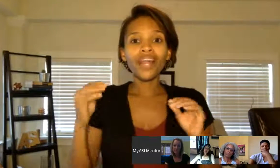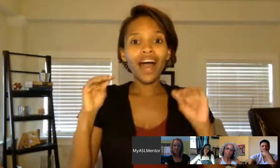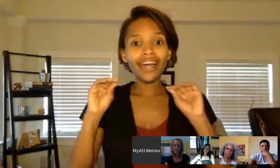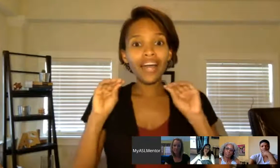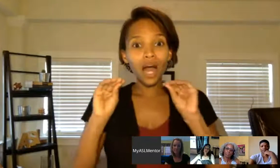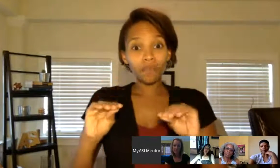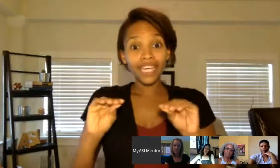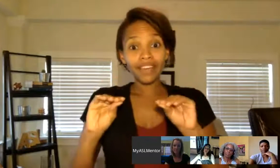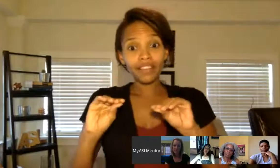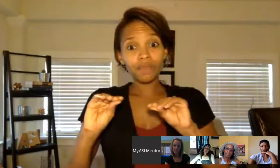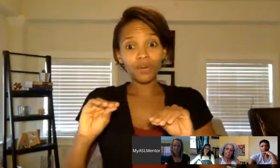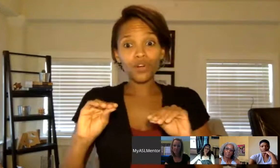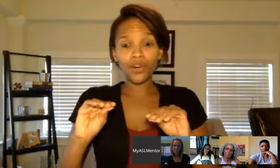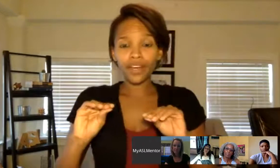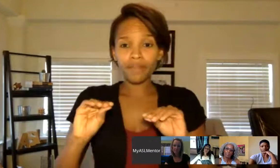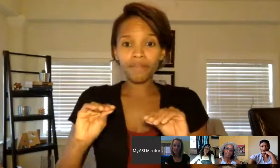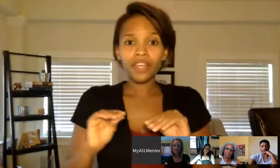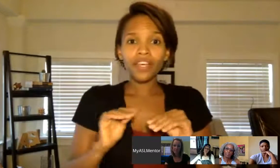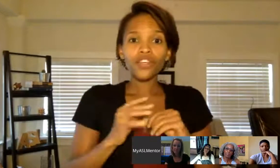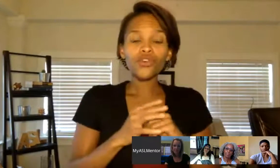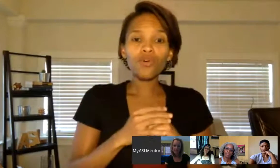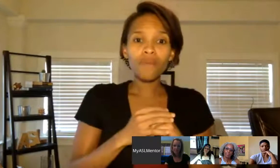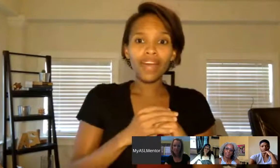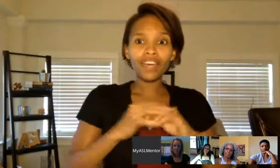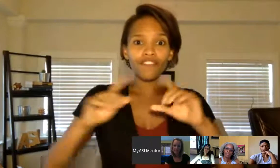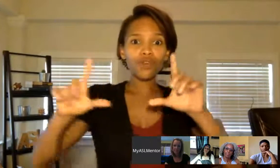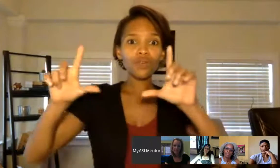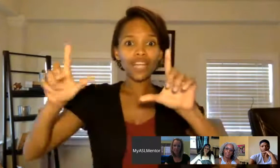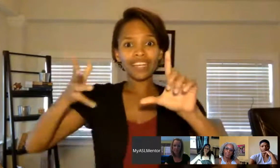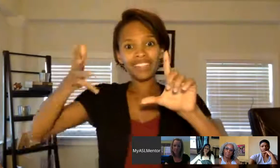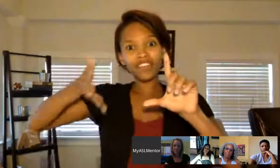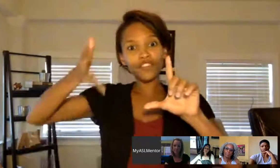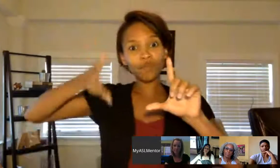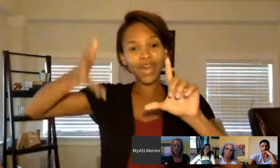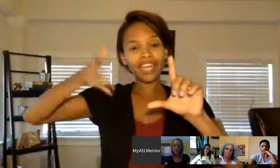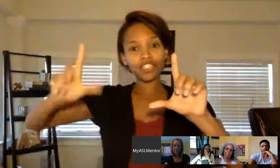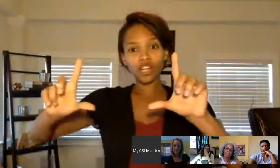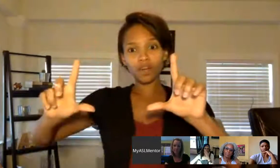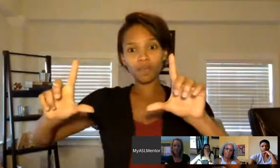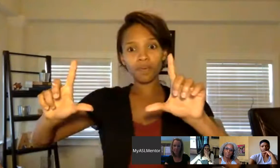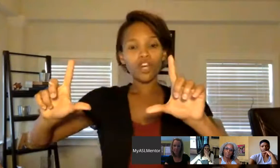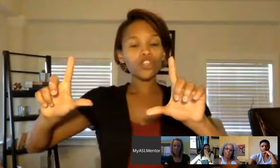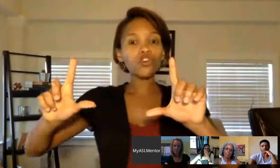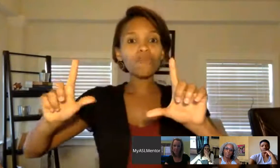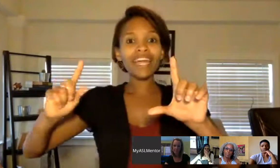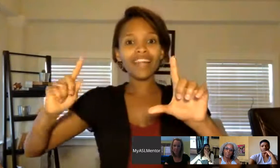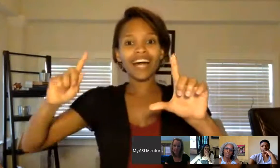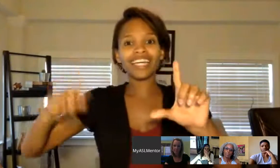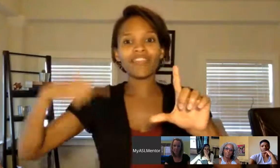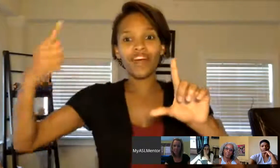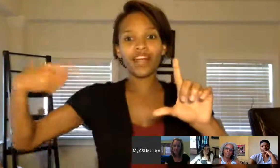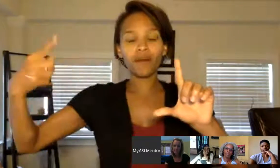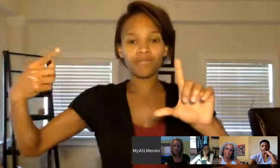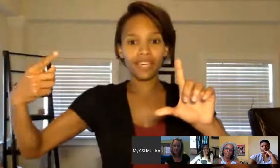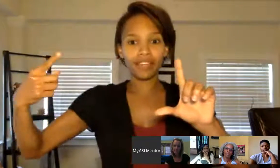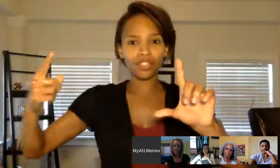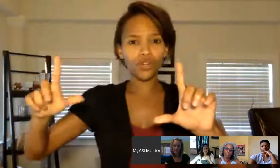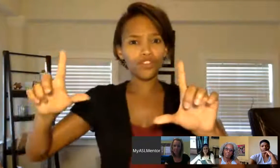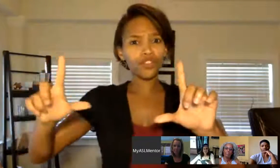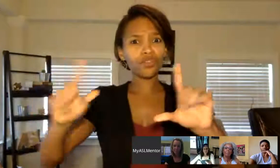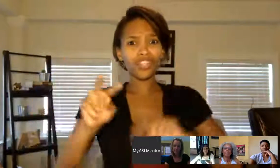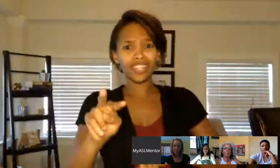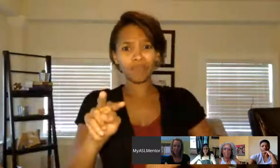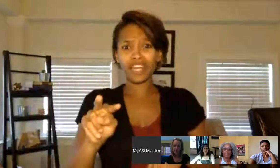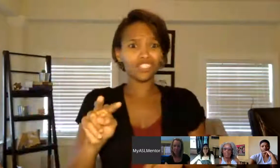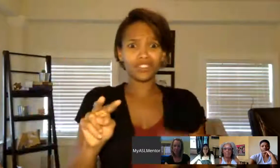when I update the program, you may, if you leave your page up, you may not get that update. So if